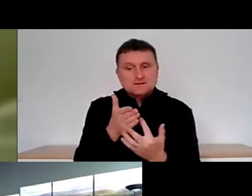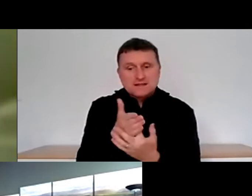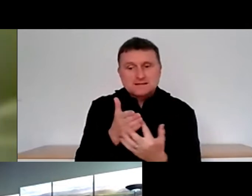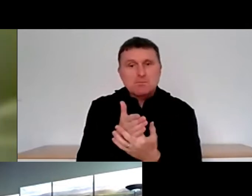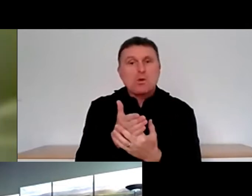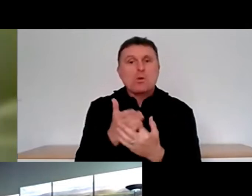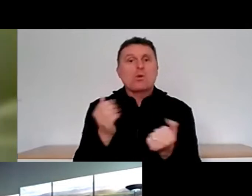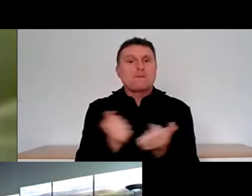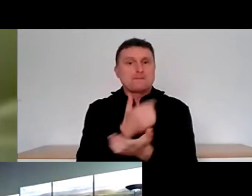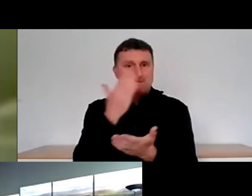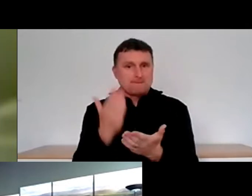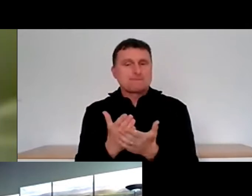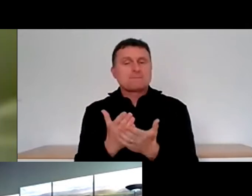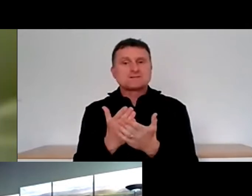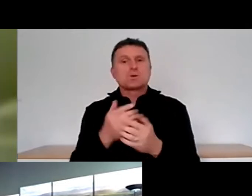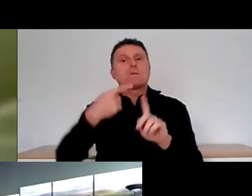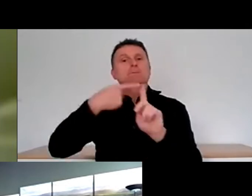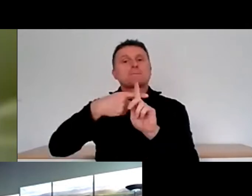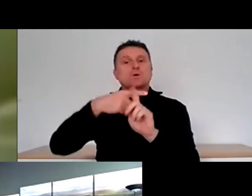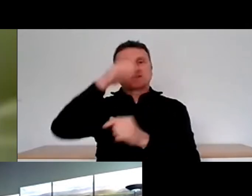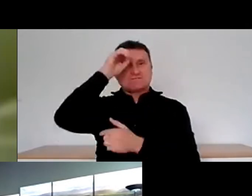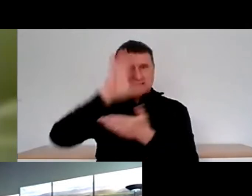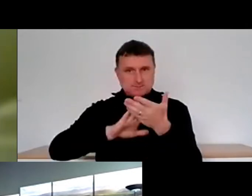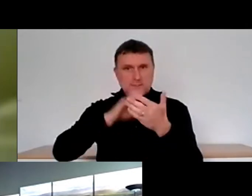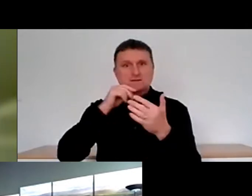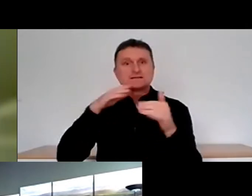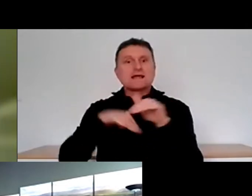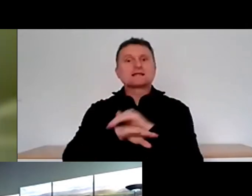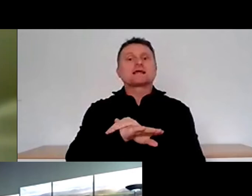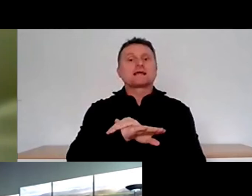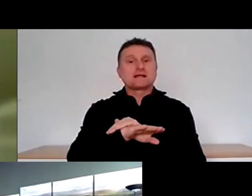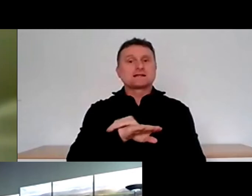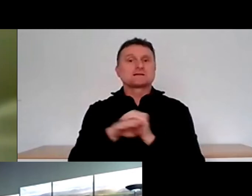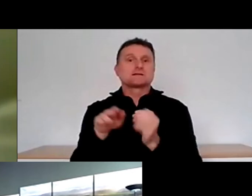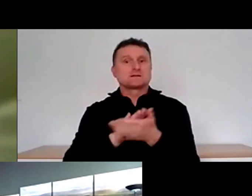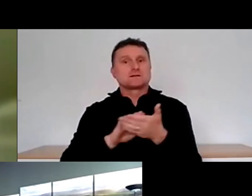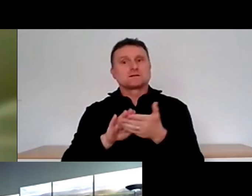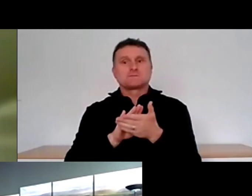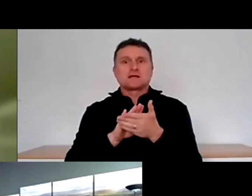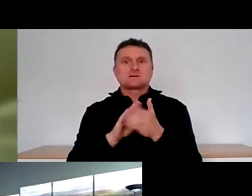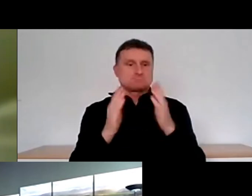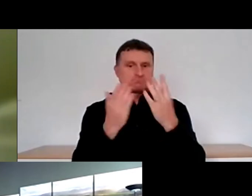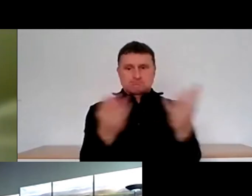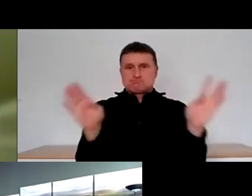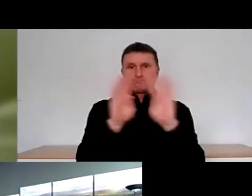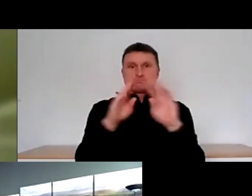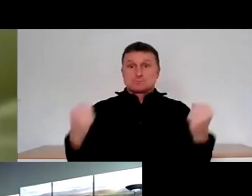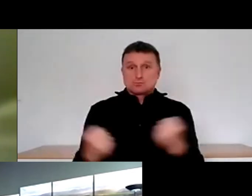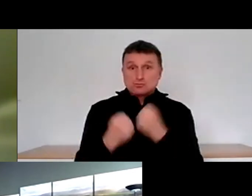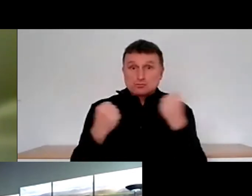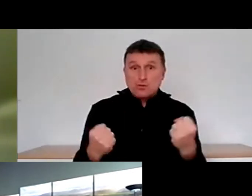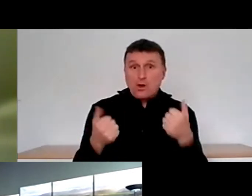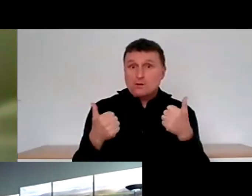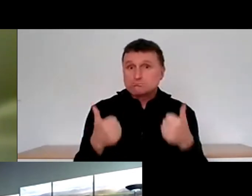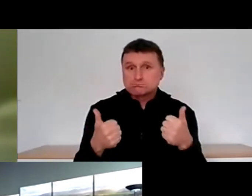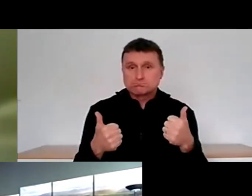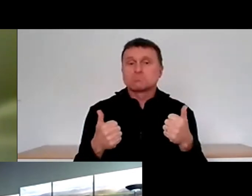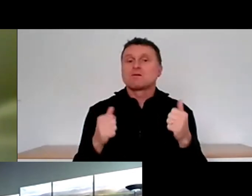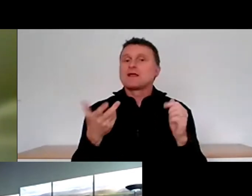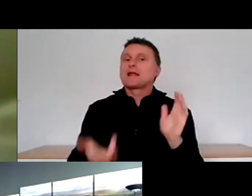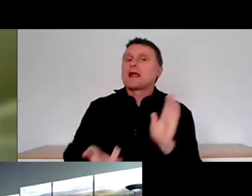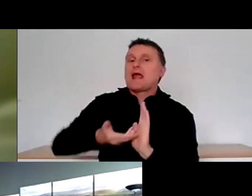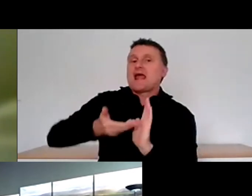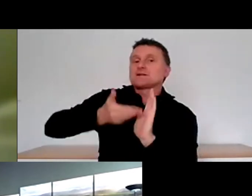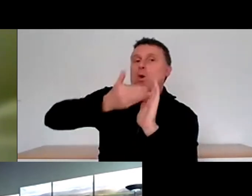engage in it, and we really need to do that work before we start building more floors. So we've got to get the foundation right, we've got